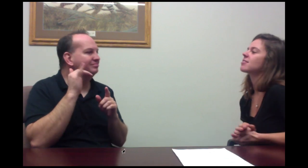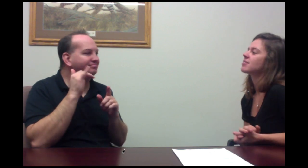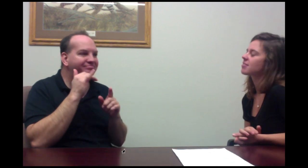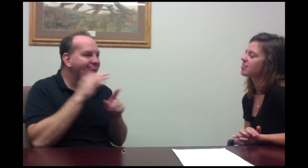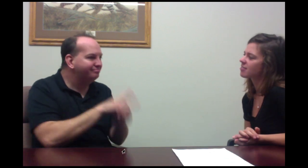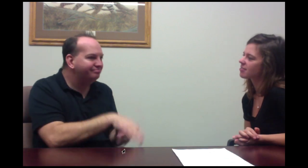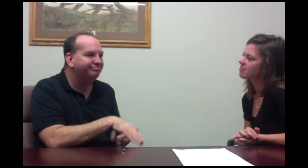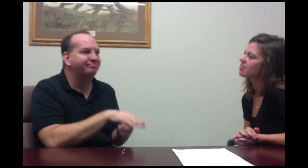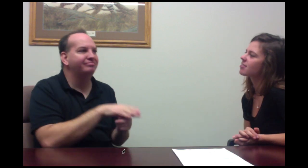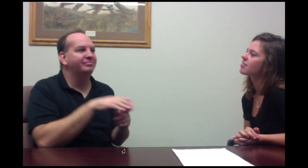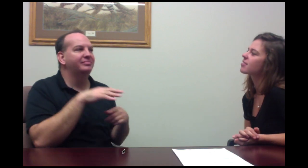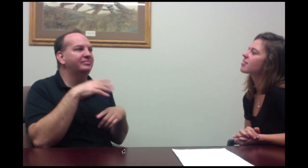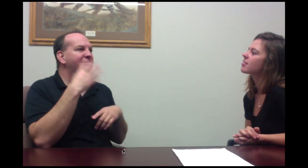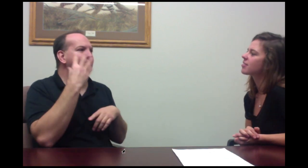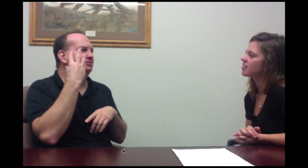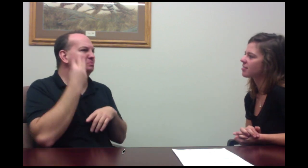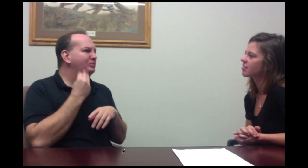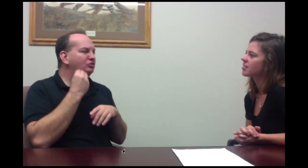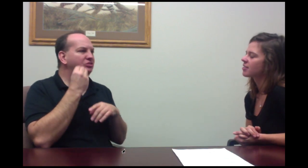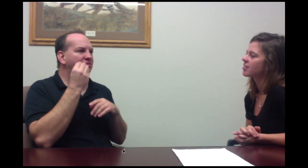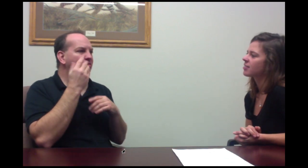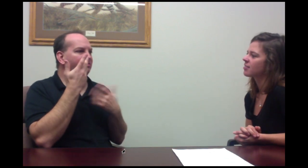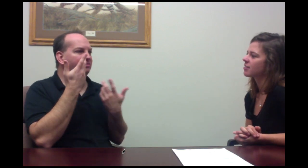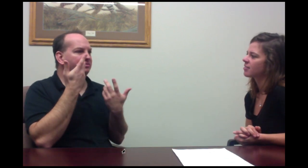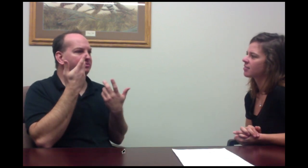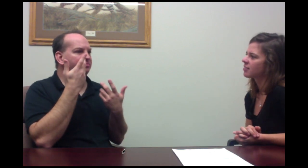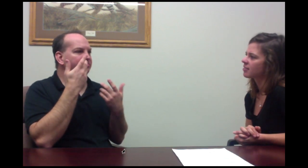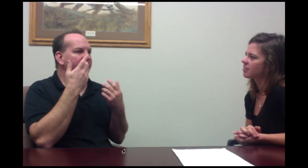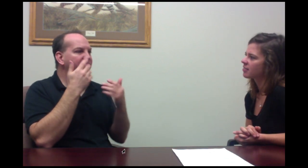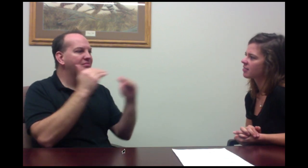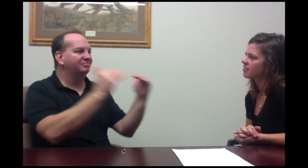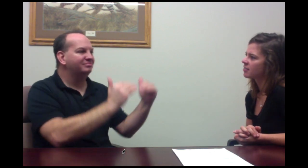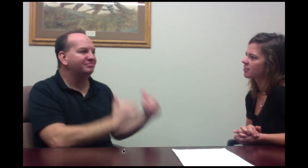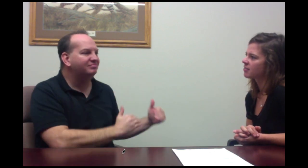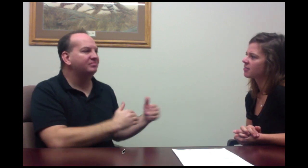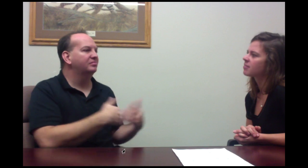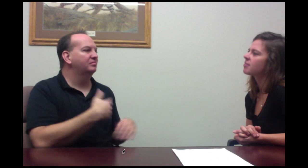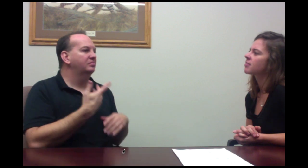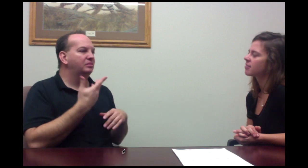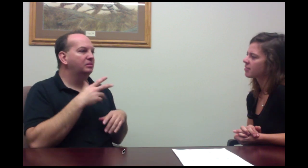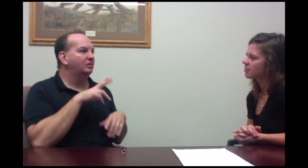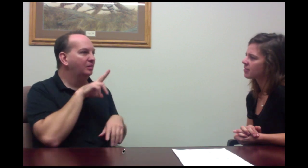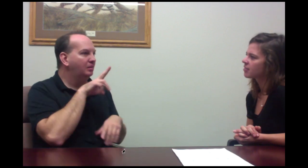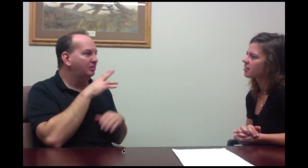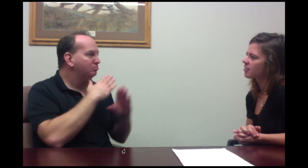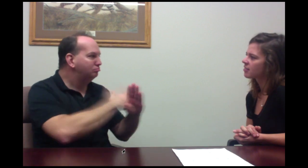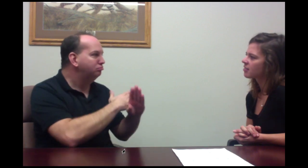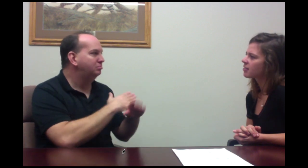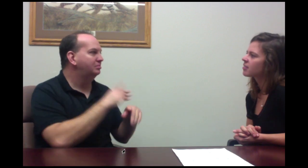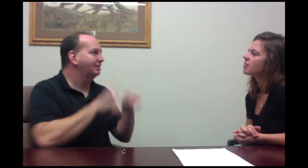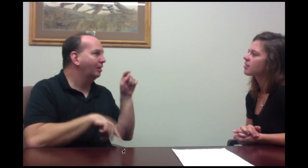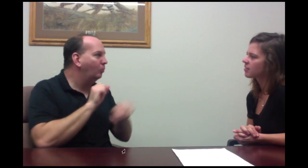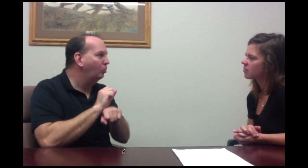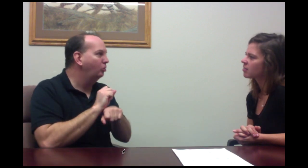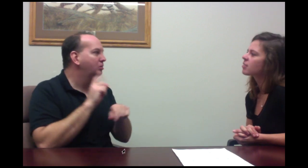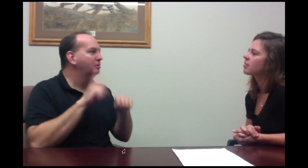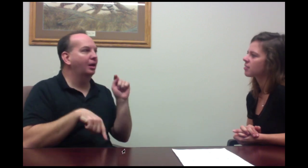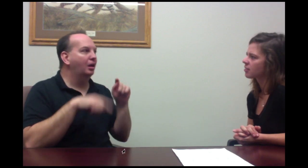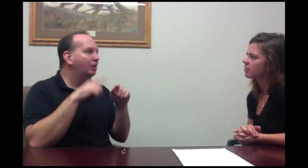experiences of oppression, the experiences of being put down, told you can't work or can't drive or won't